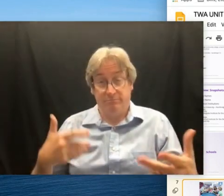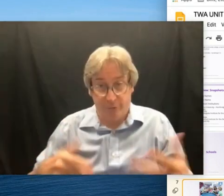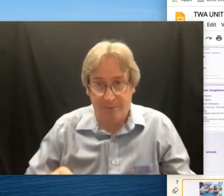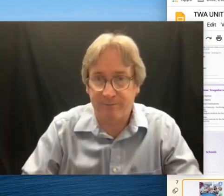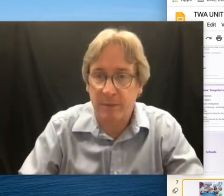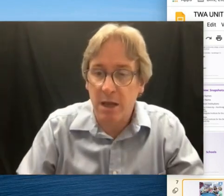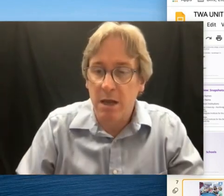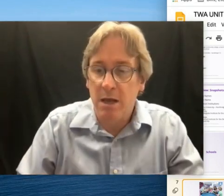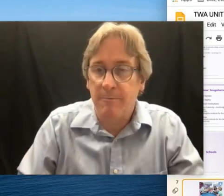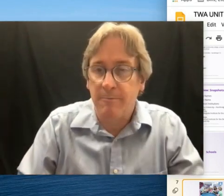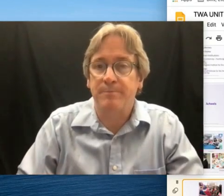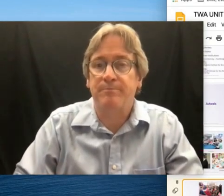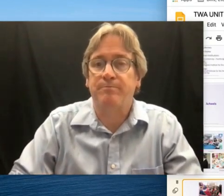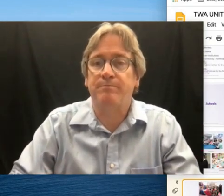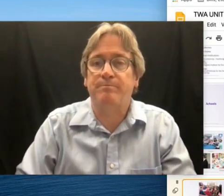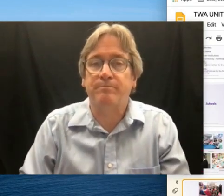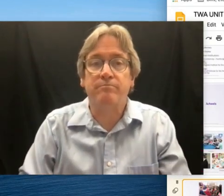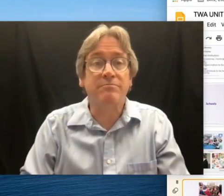this.